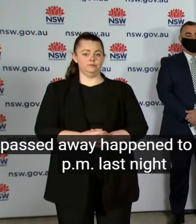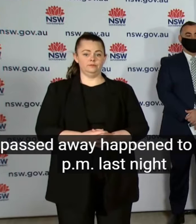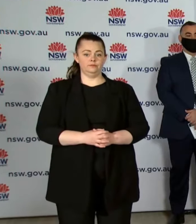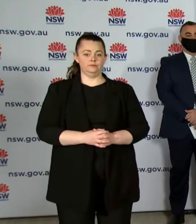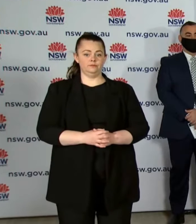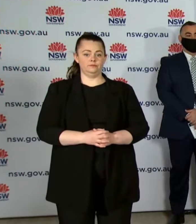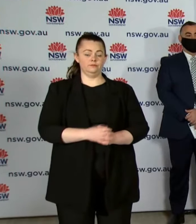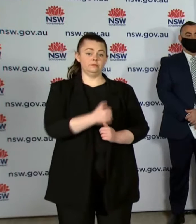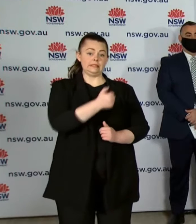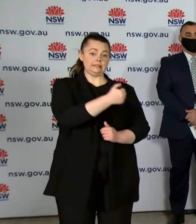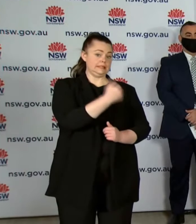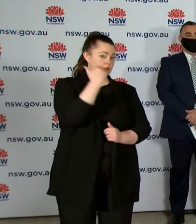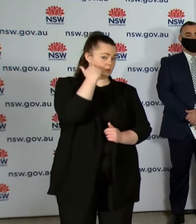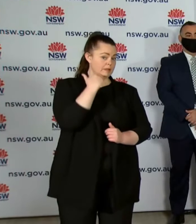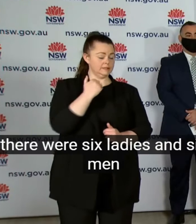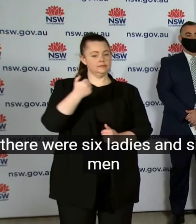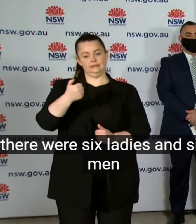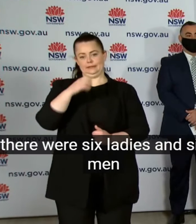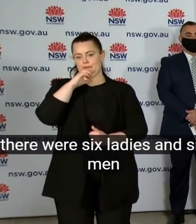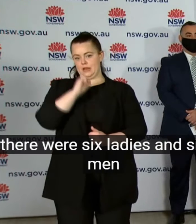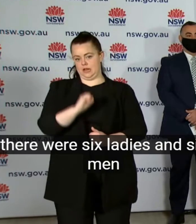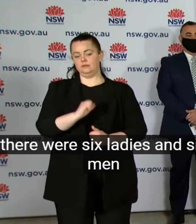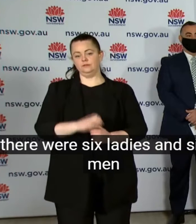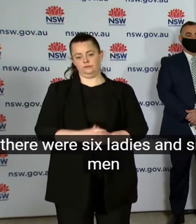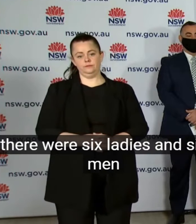6 ladies and 6 men.